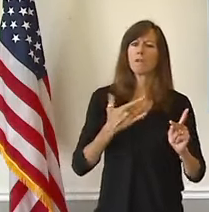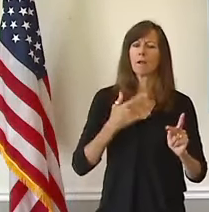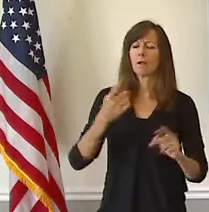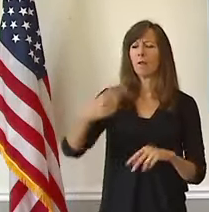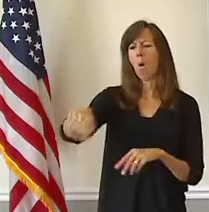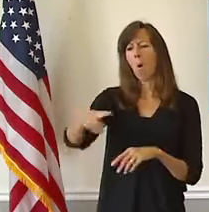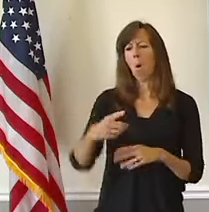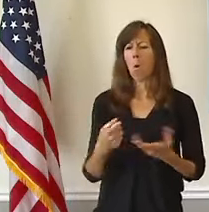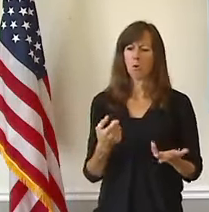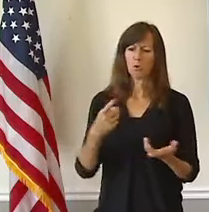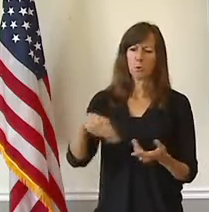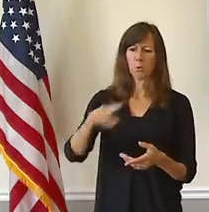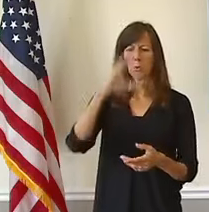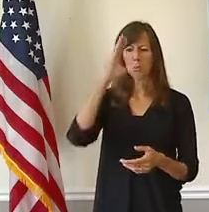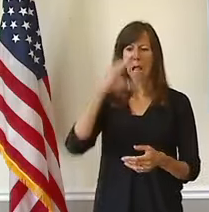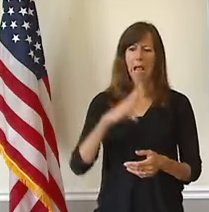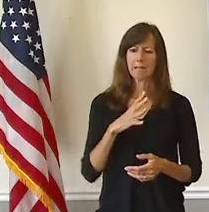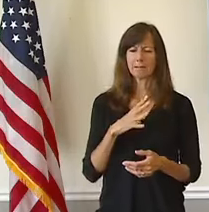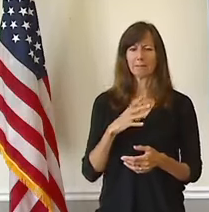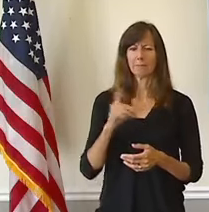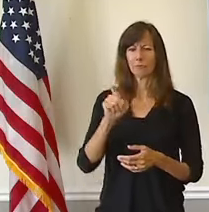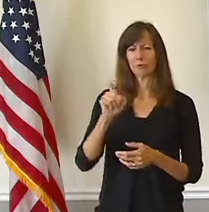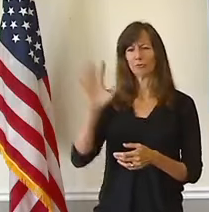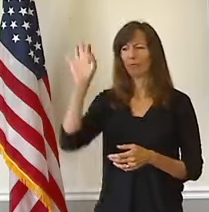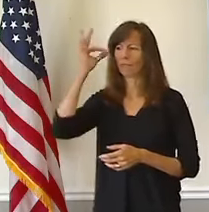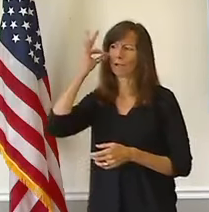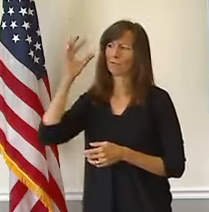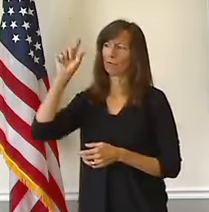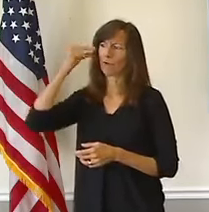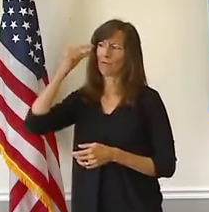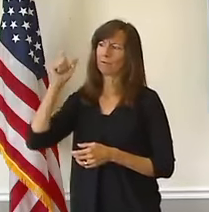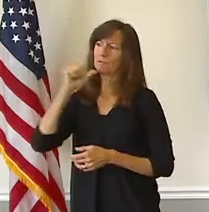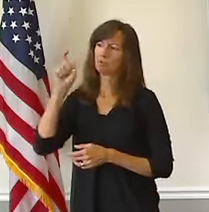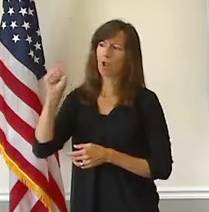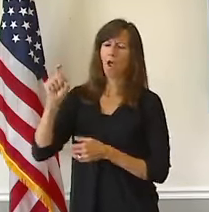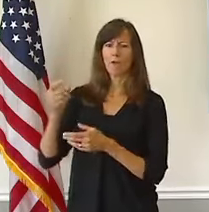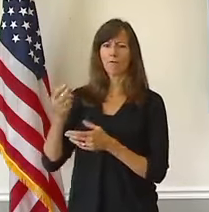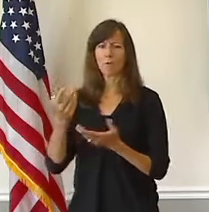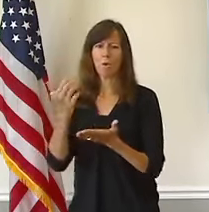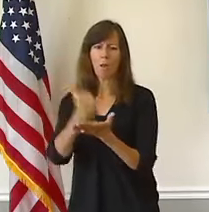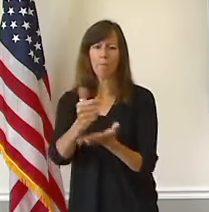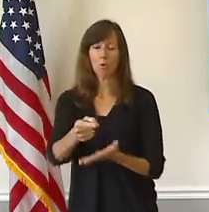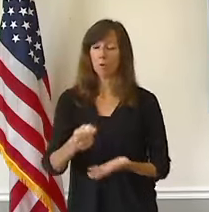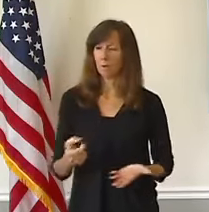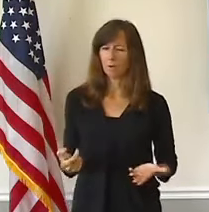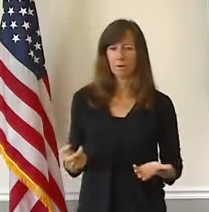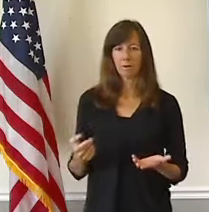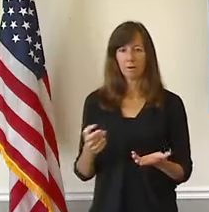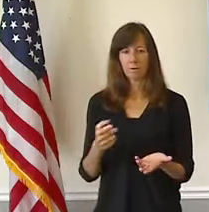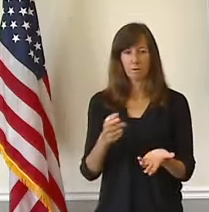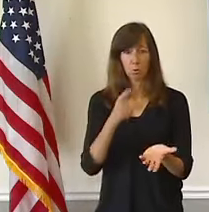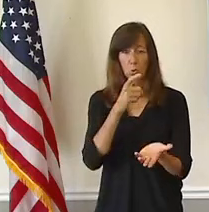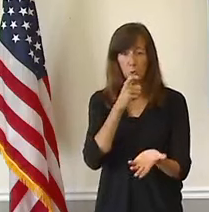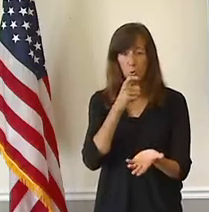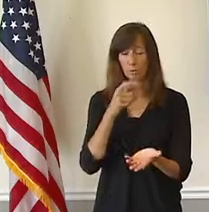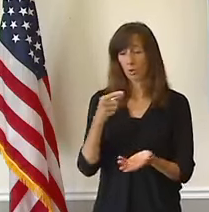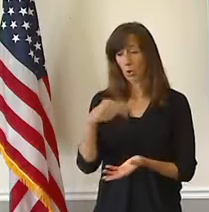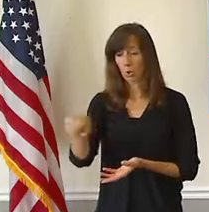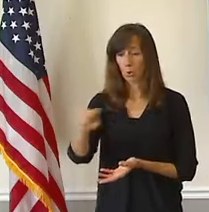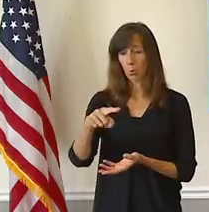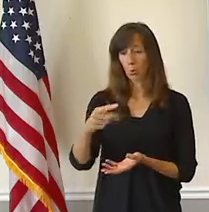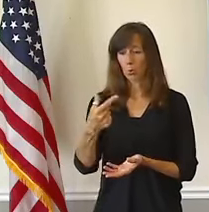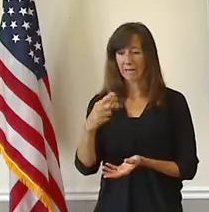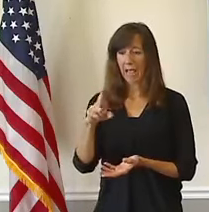is, although I've read it a few times. These, you know, county governments in particular, you can argue about state and other levels, but county governments across